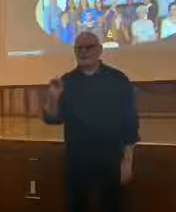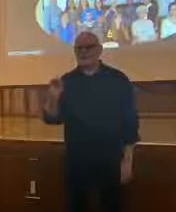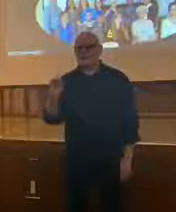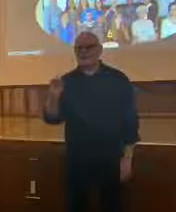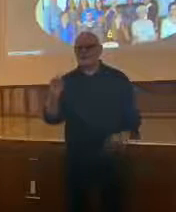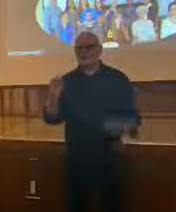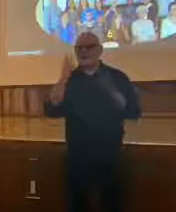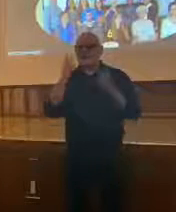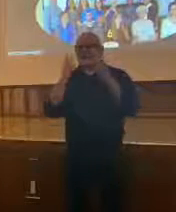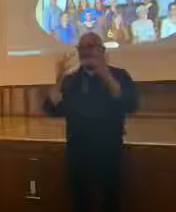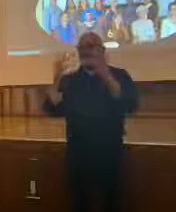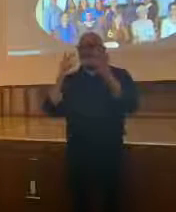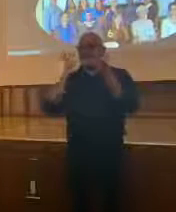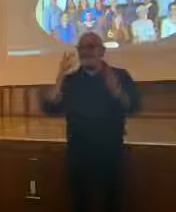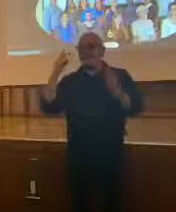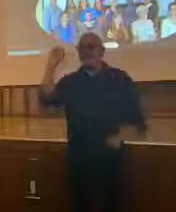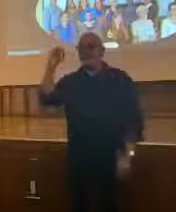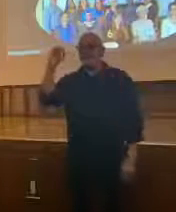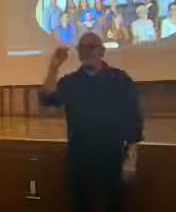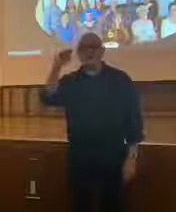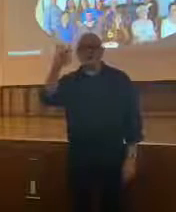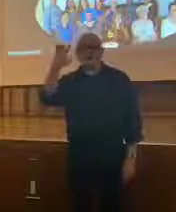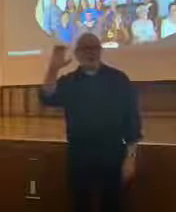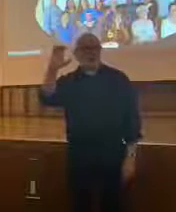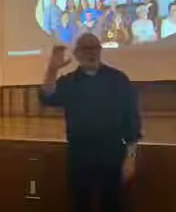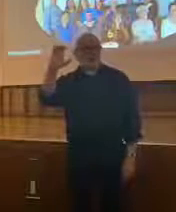Okay, Microsoft.